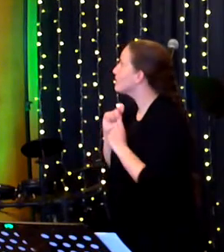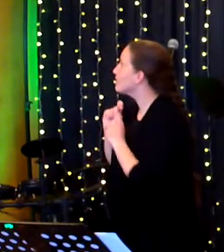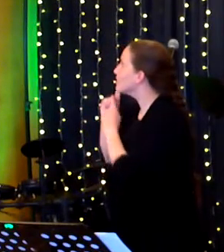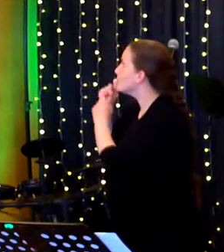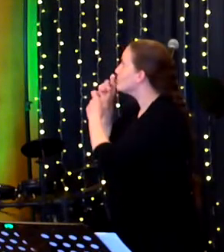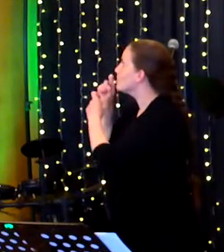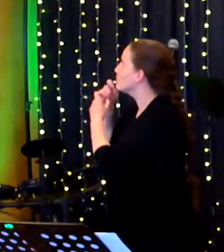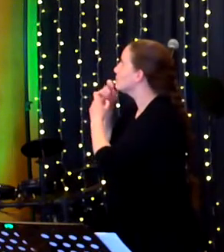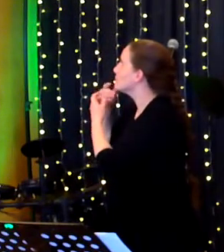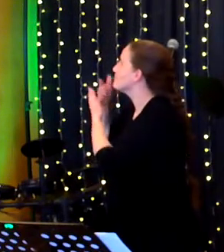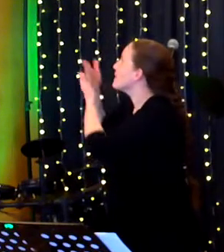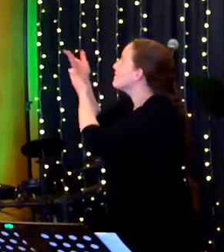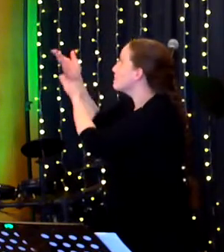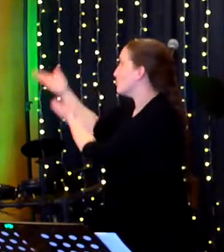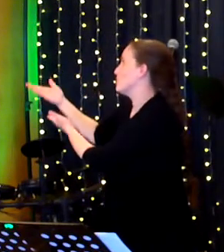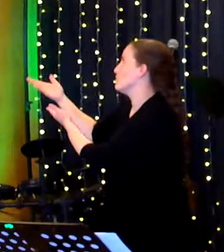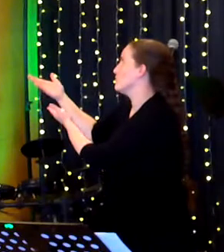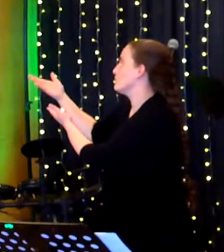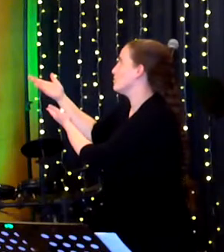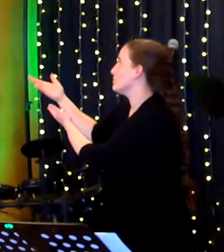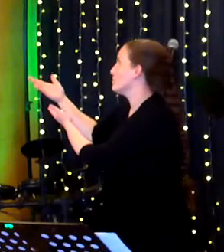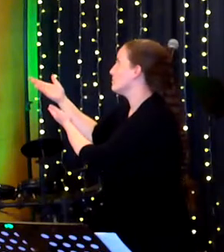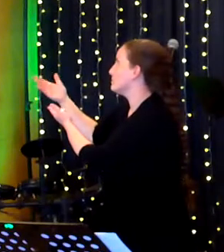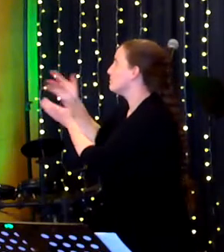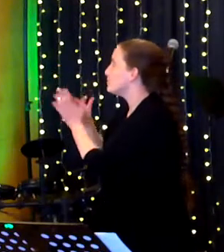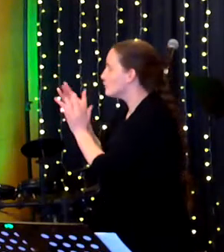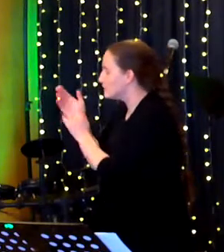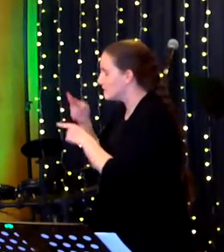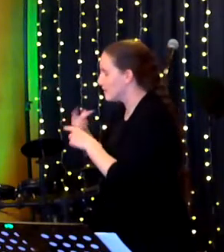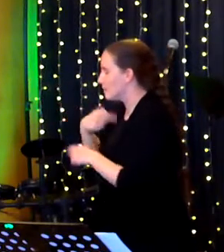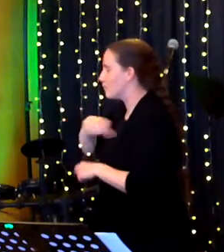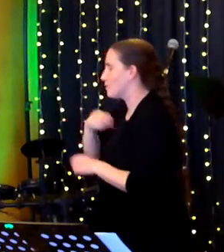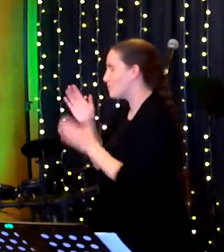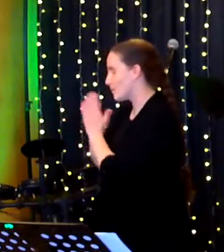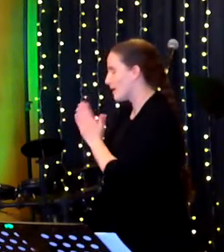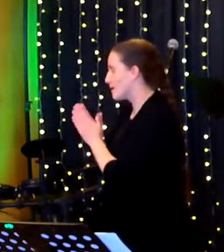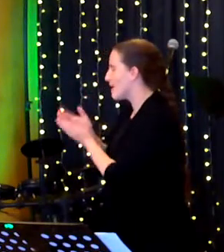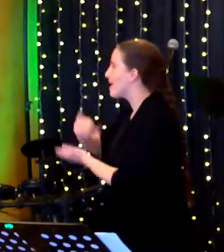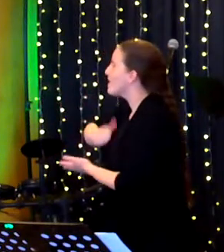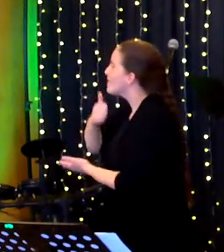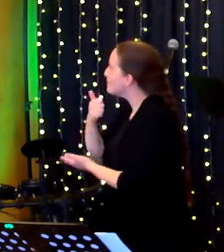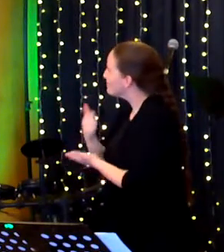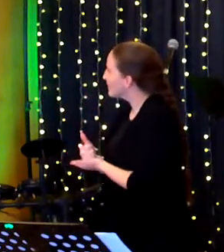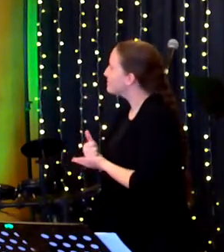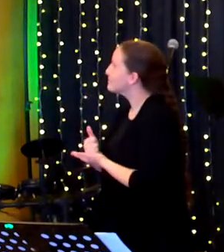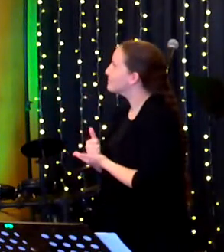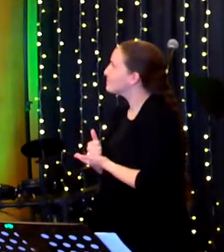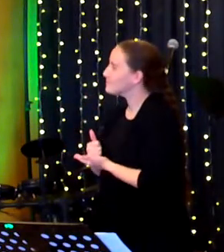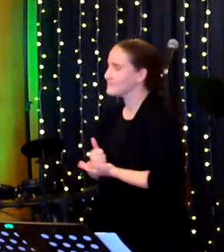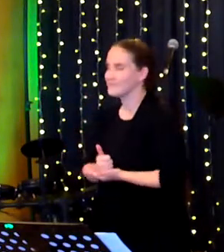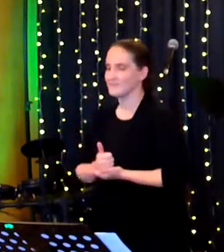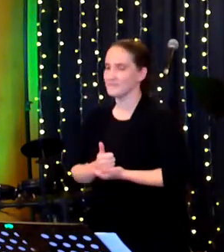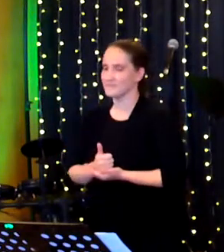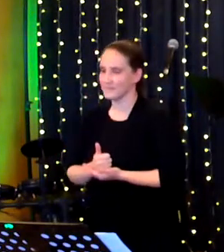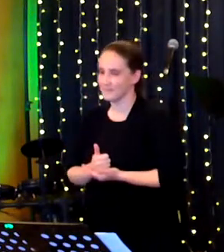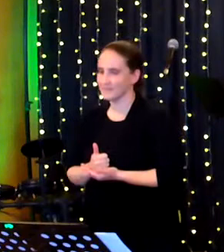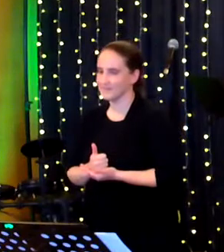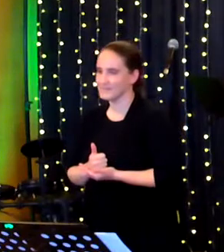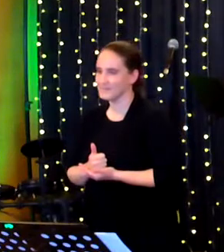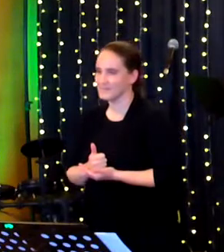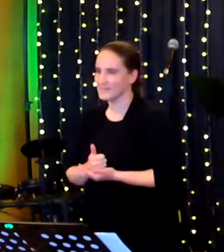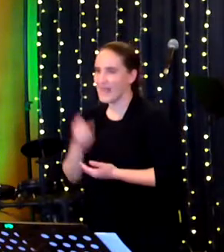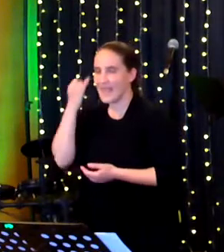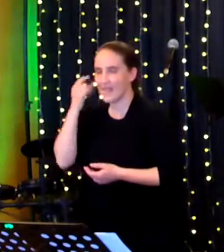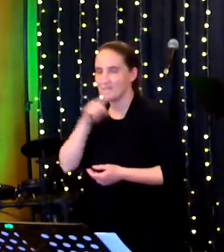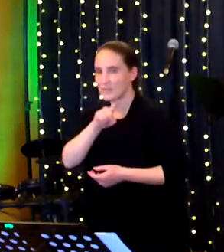Jesus' name I pray. Amen. And amen. And if anybody here prayed that prayer for the first